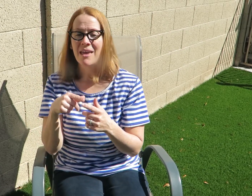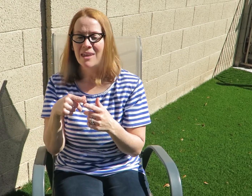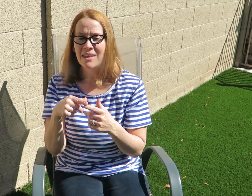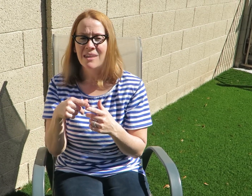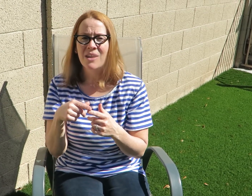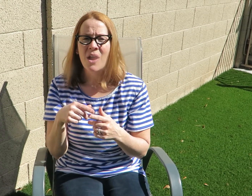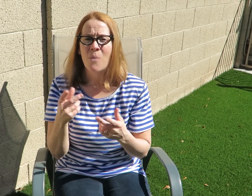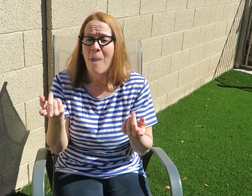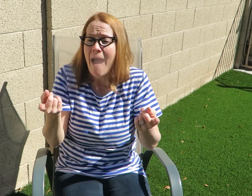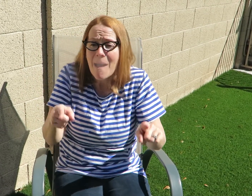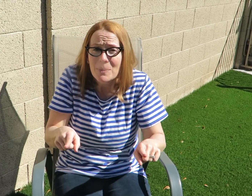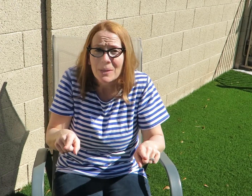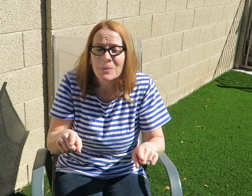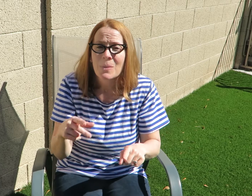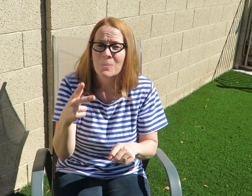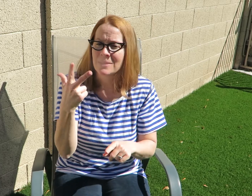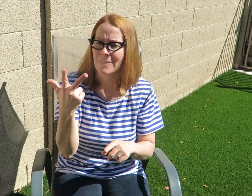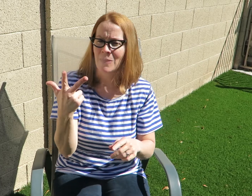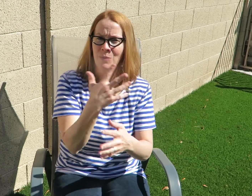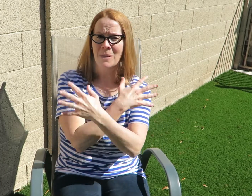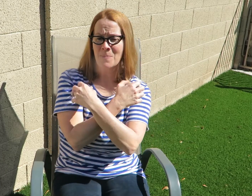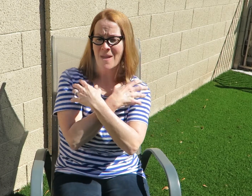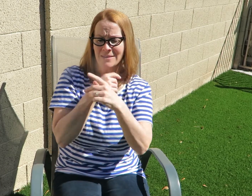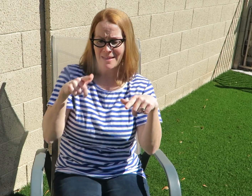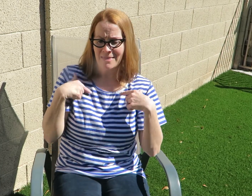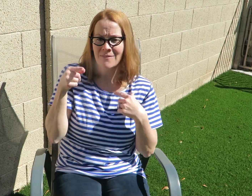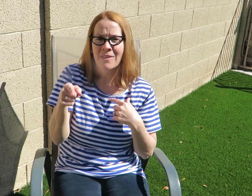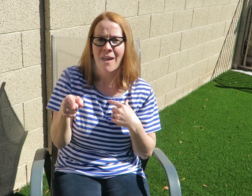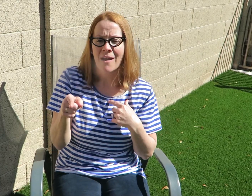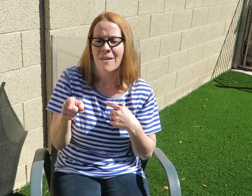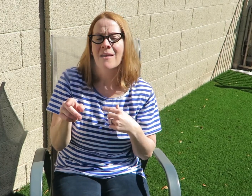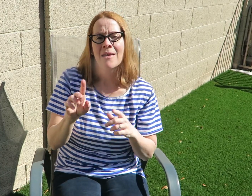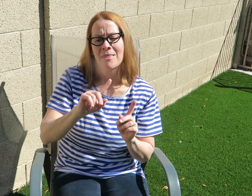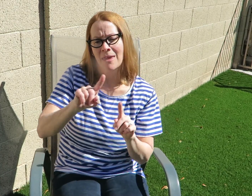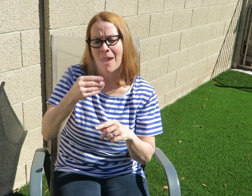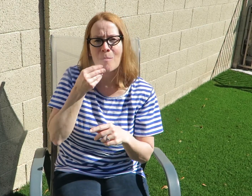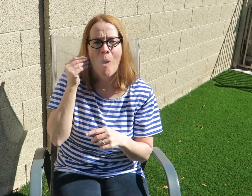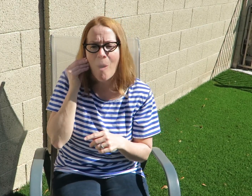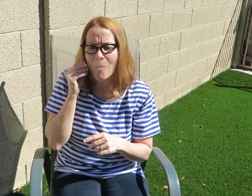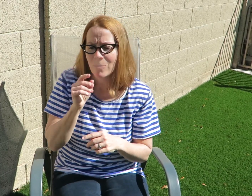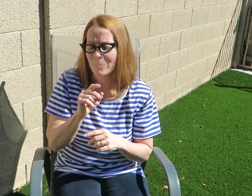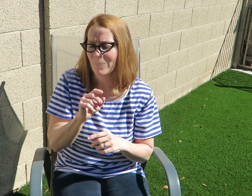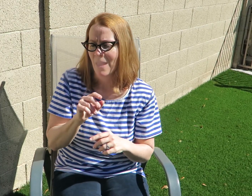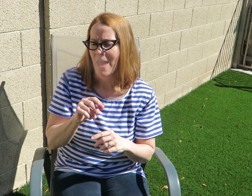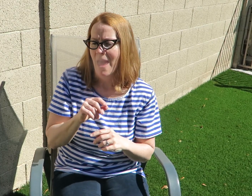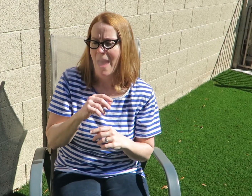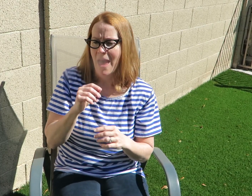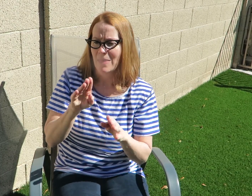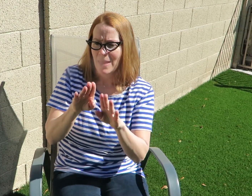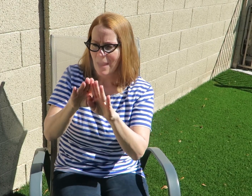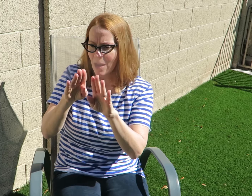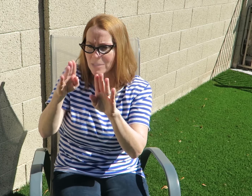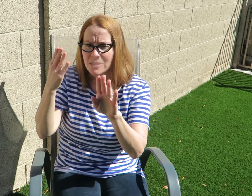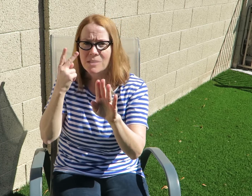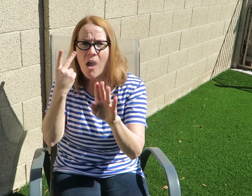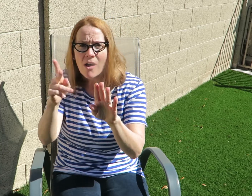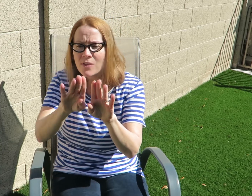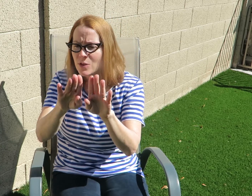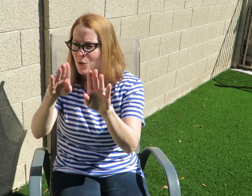Then what happened was that the 3 bears that lived there, they came home and they saw that the door